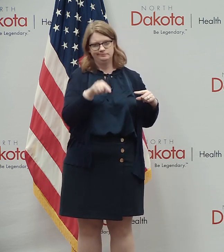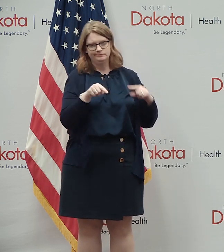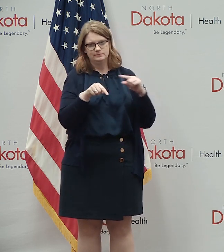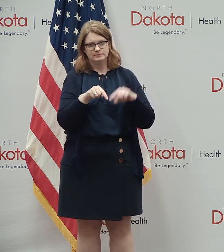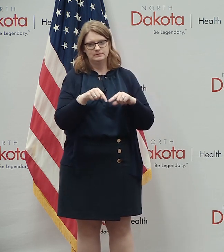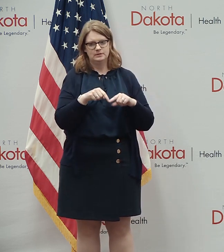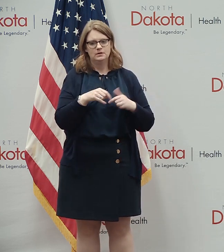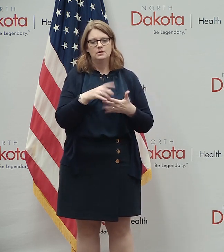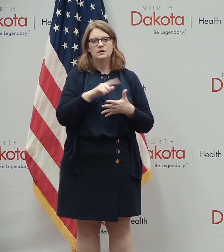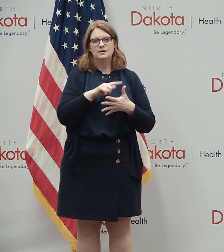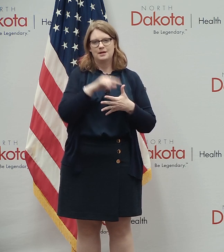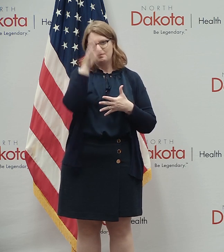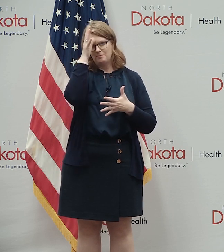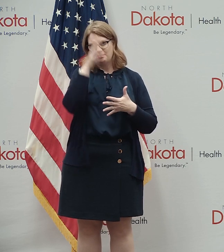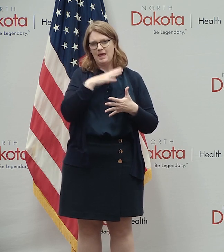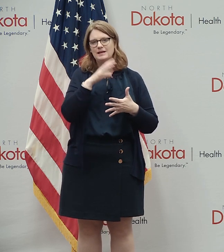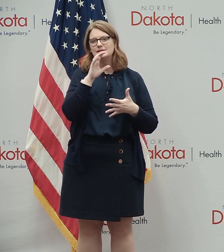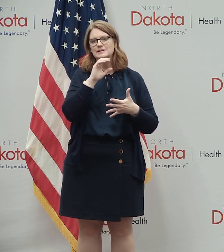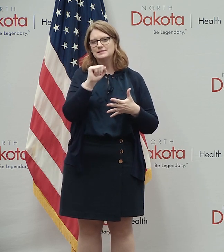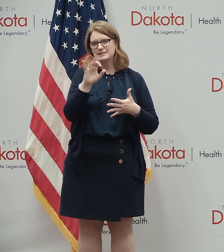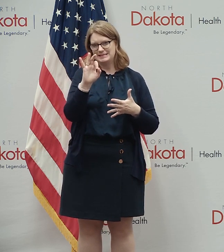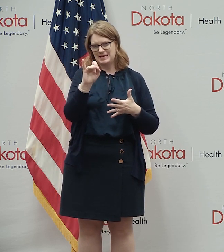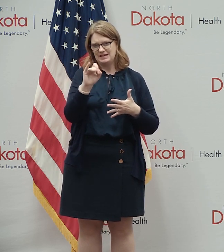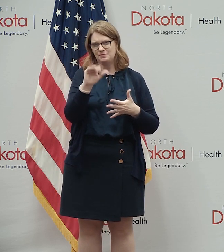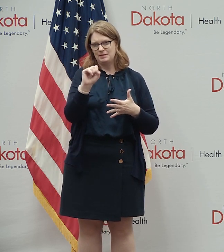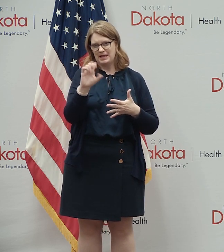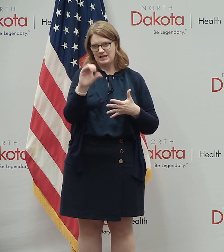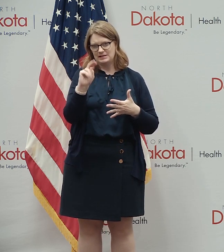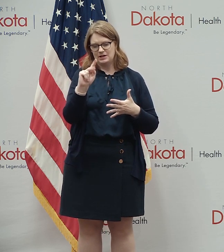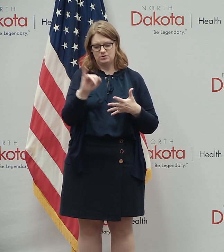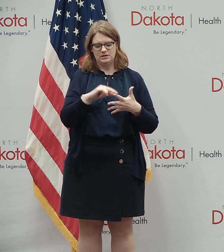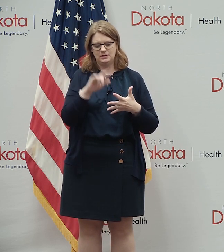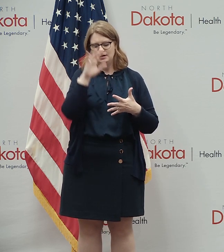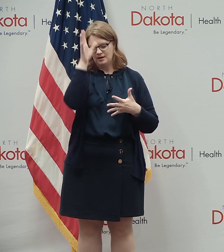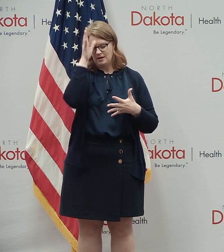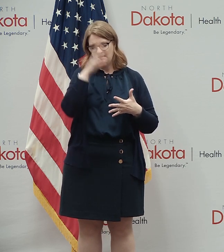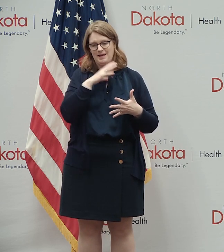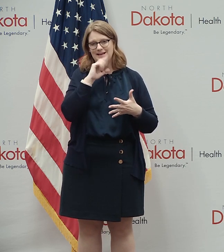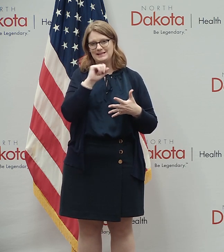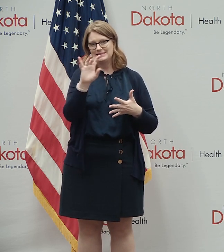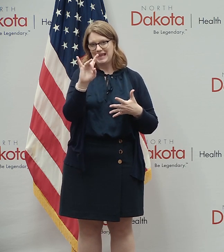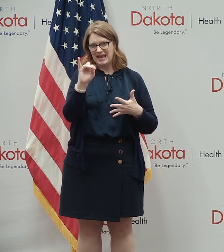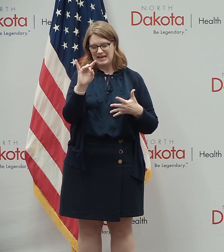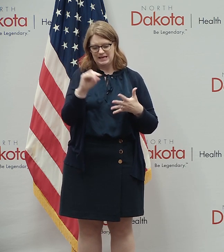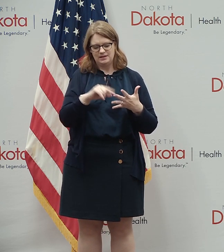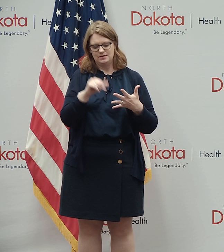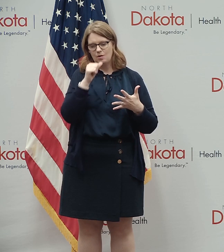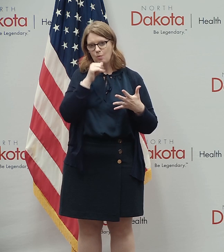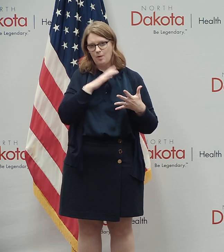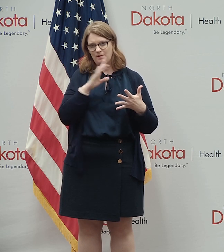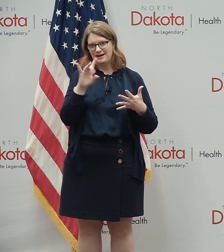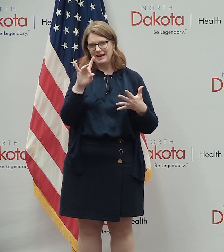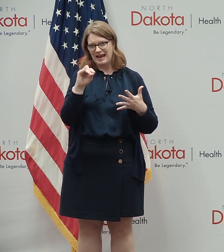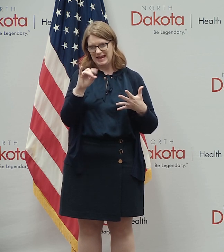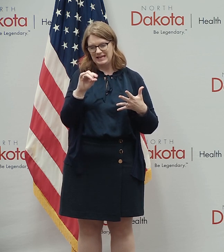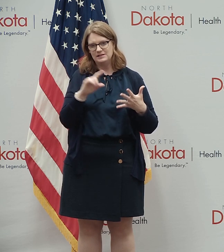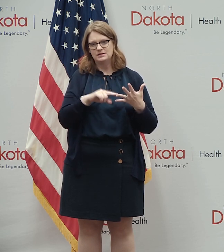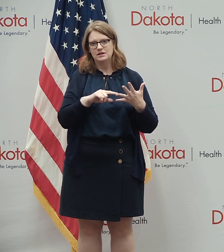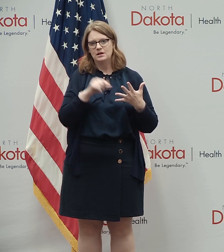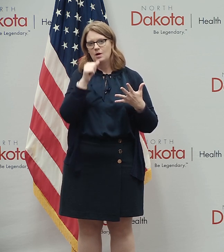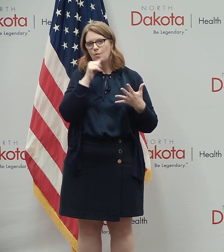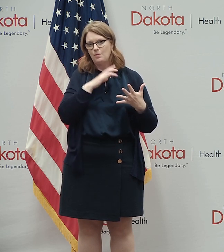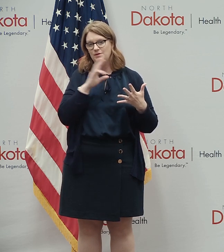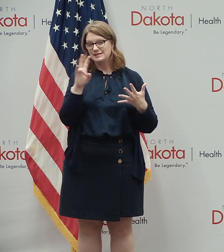a man in his 90s from Cass County, a man in his 80s from Cass County, a woman in her 80s from Cass County, a woman in